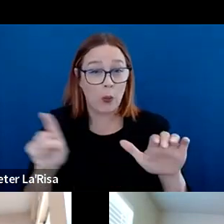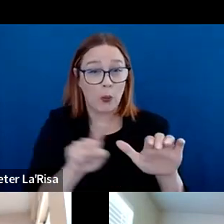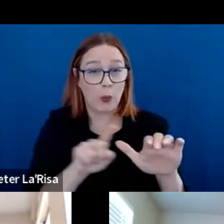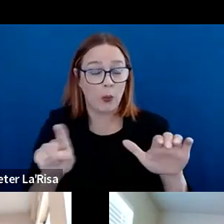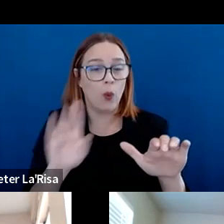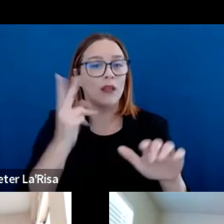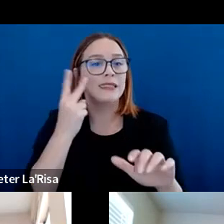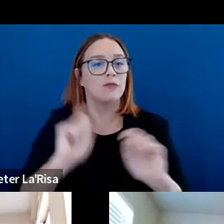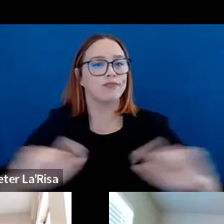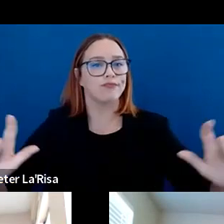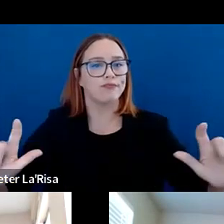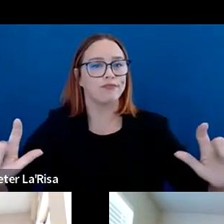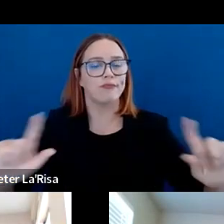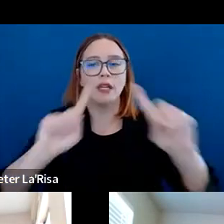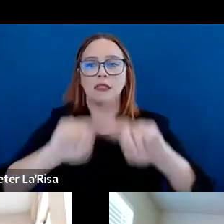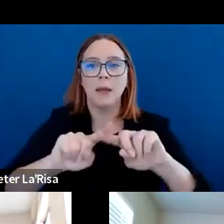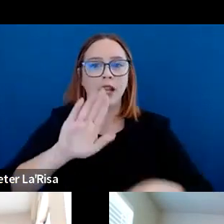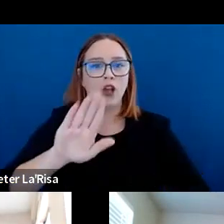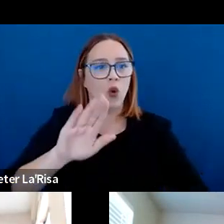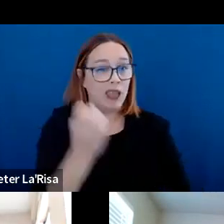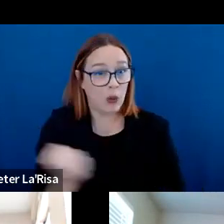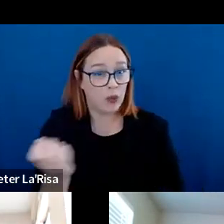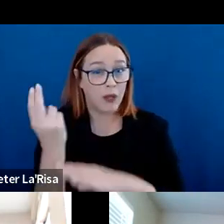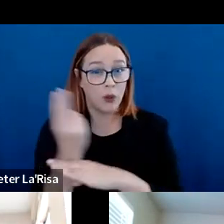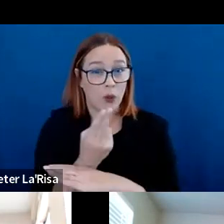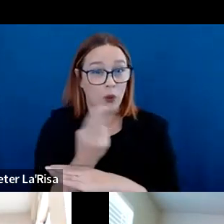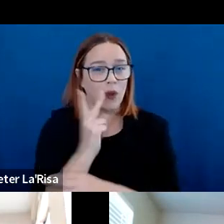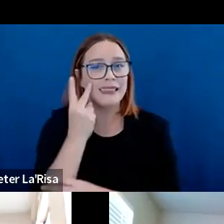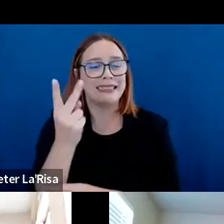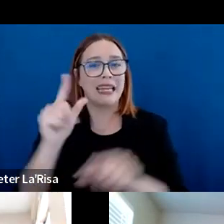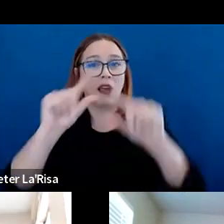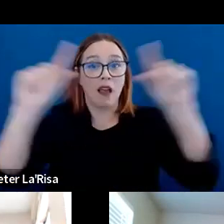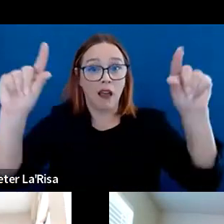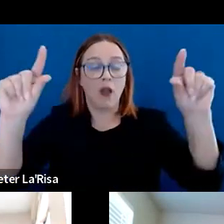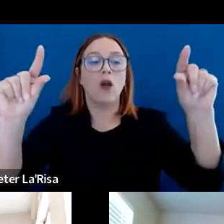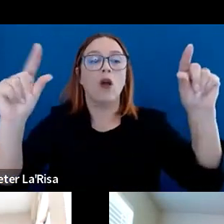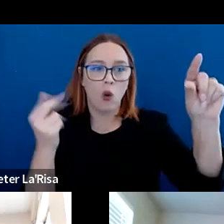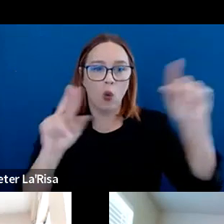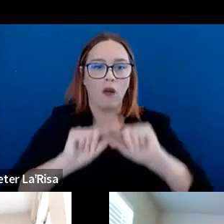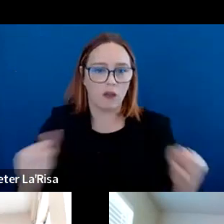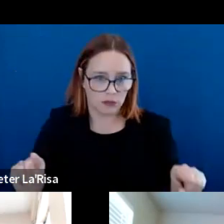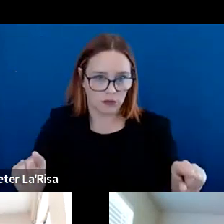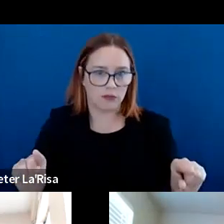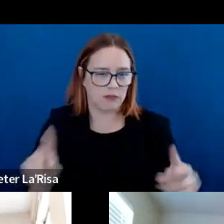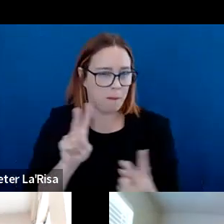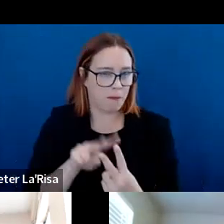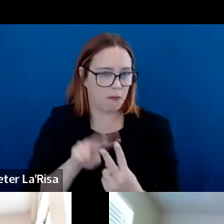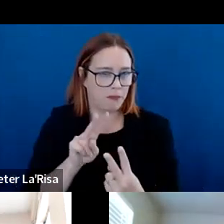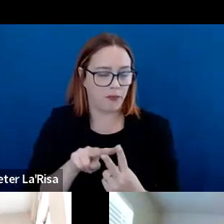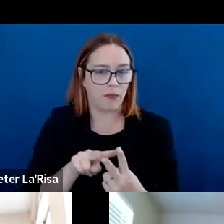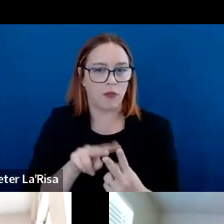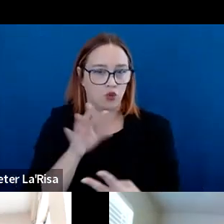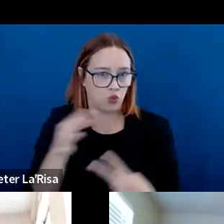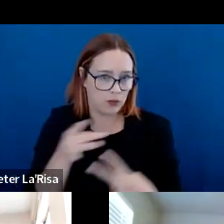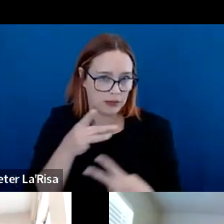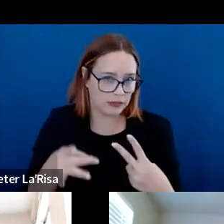Depending on what device you are on, you can find the menu bar at the top or at the bottom of the screen. There is